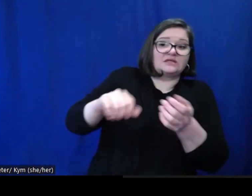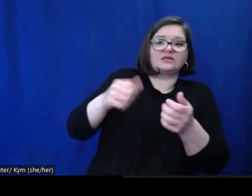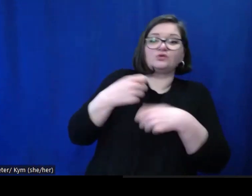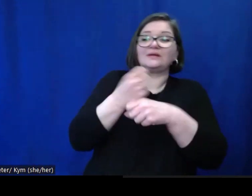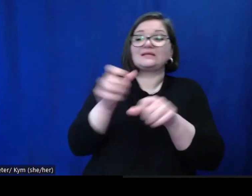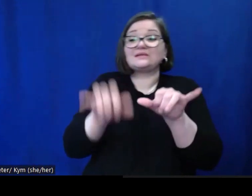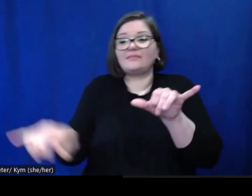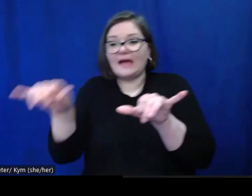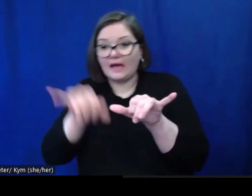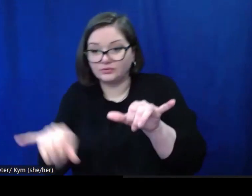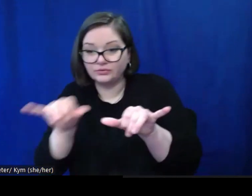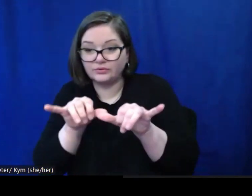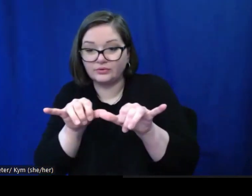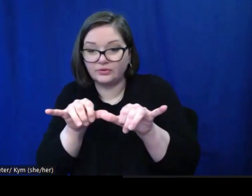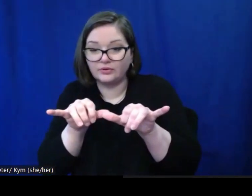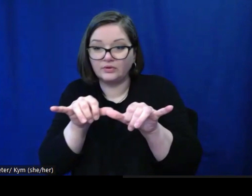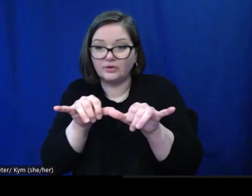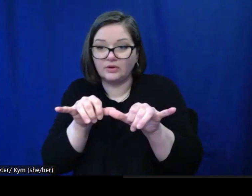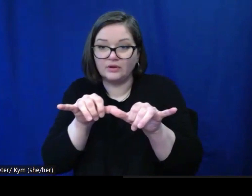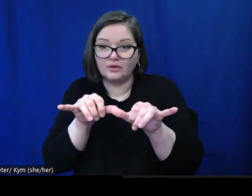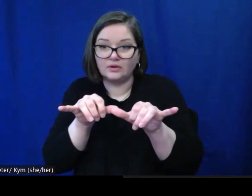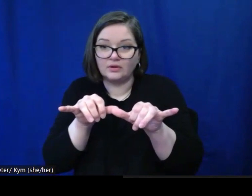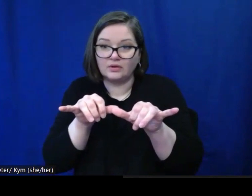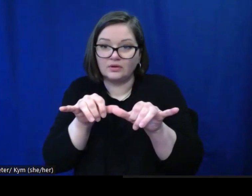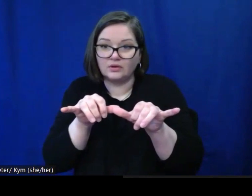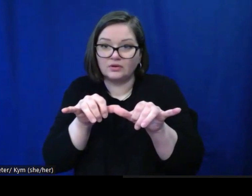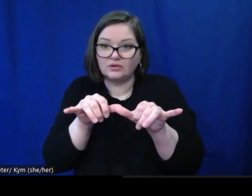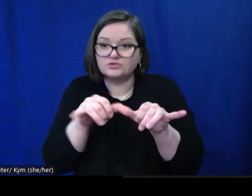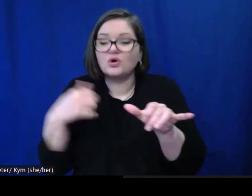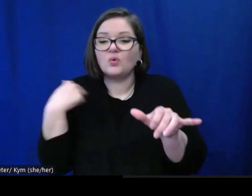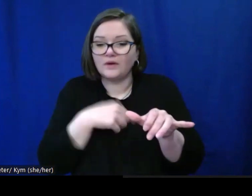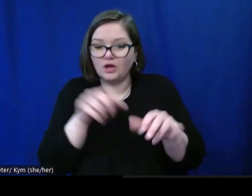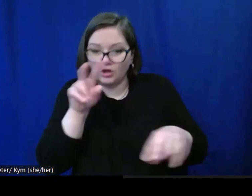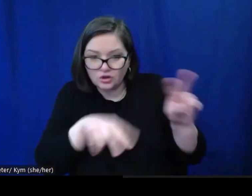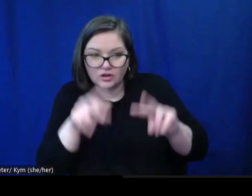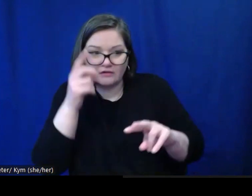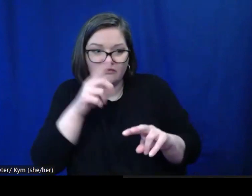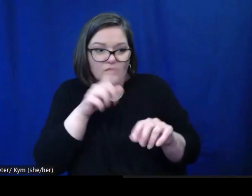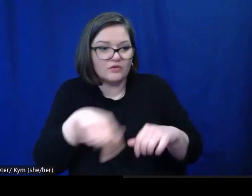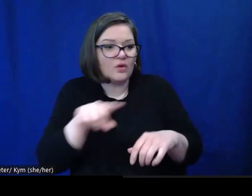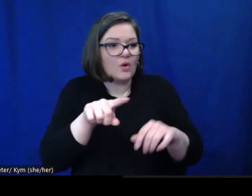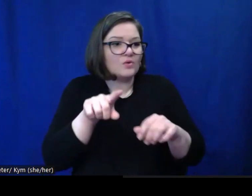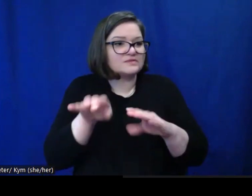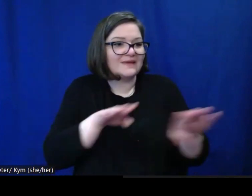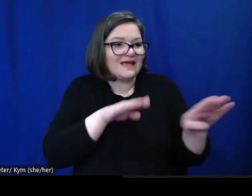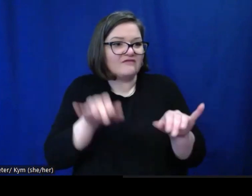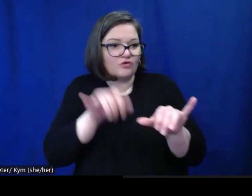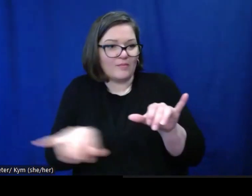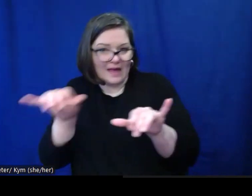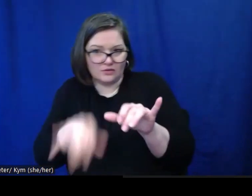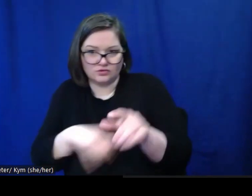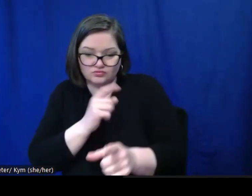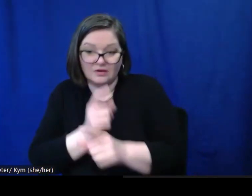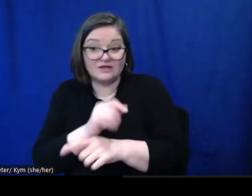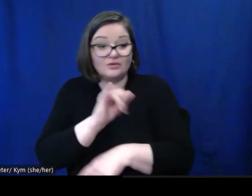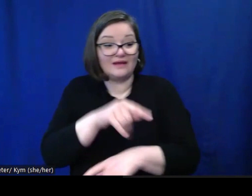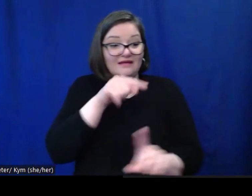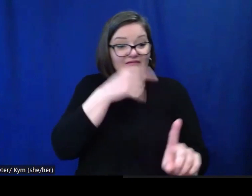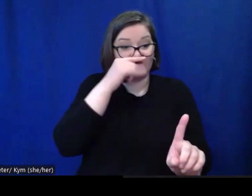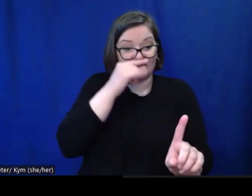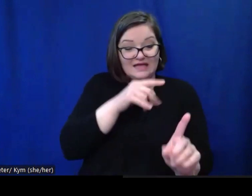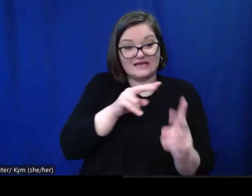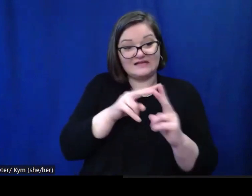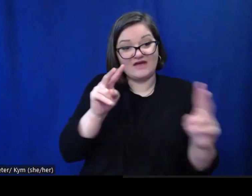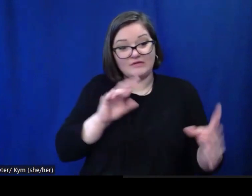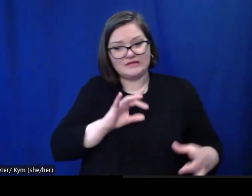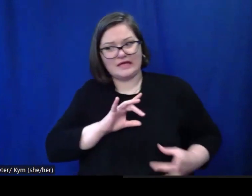things, maybe a potential nugget, is what we're looking for are patterns of behaviors, right? And so if that kid is super clingy because